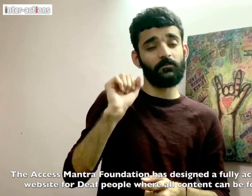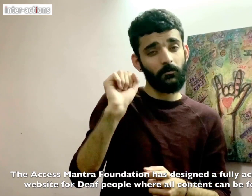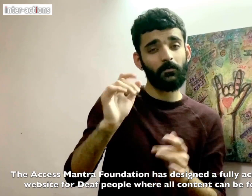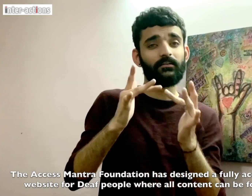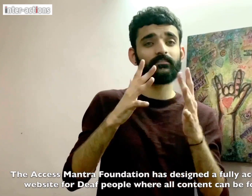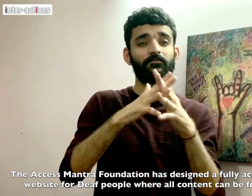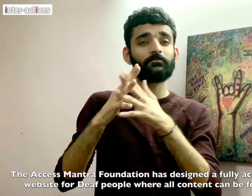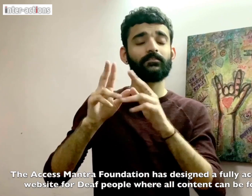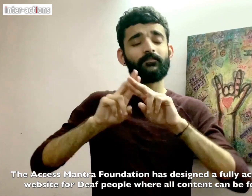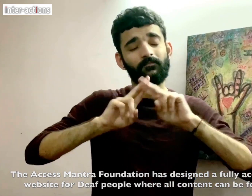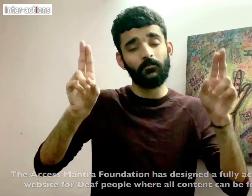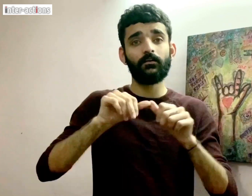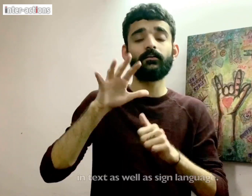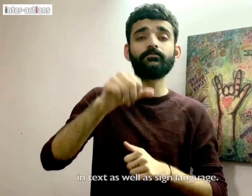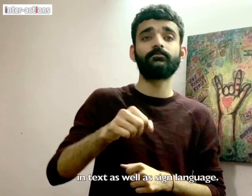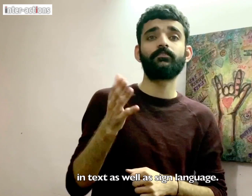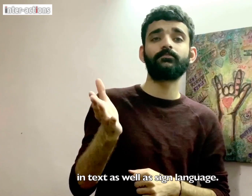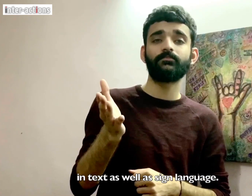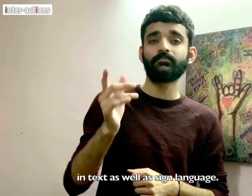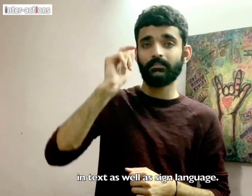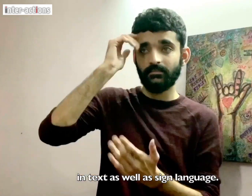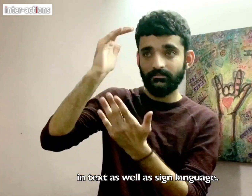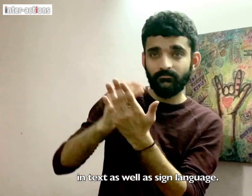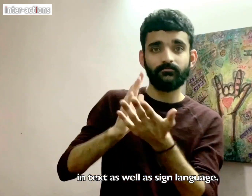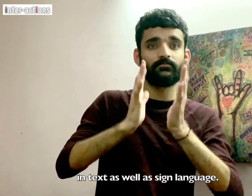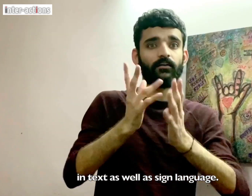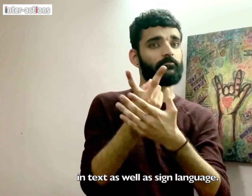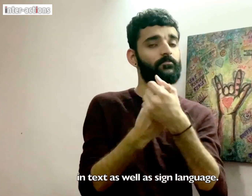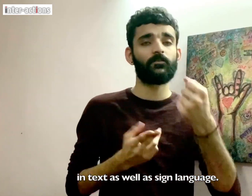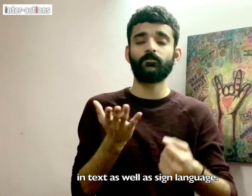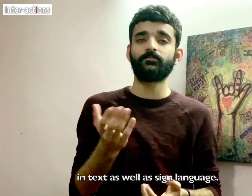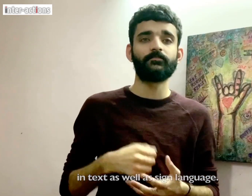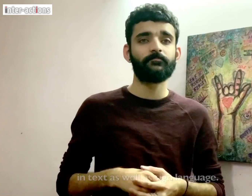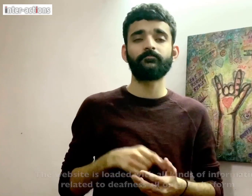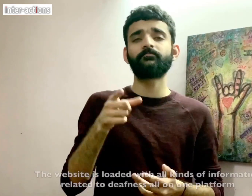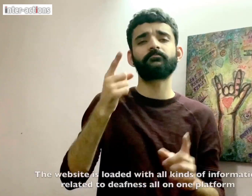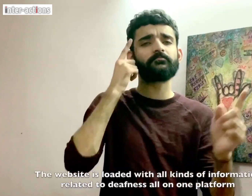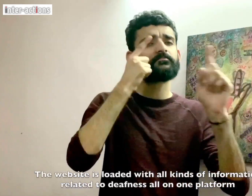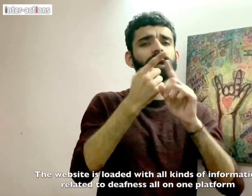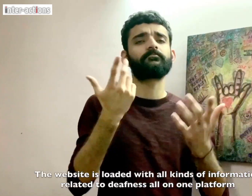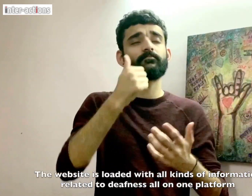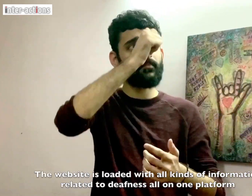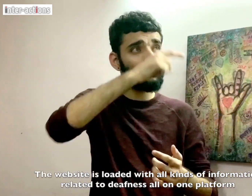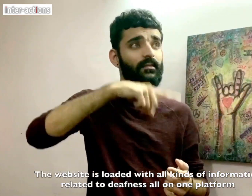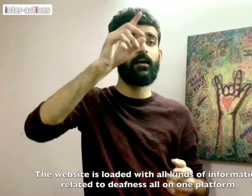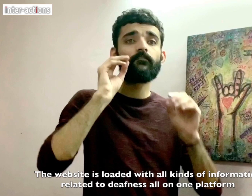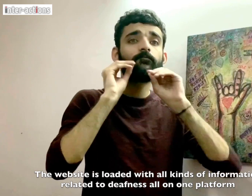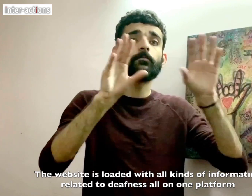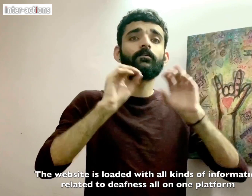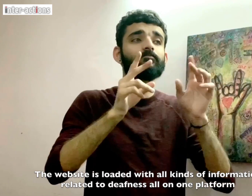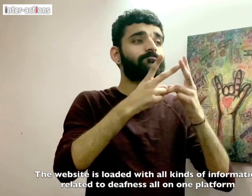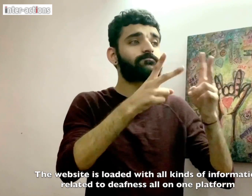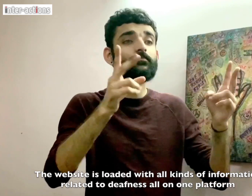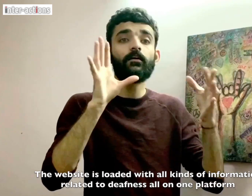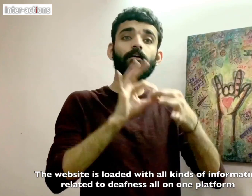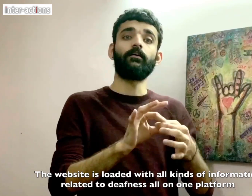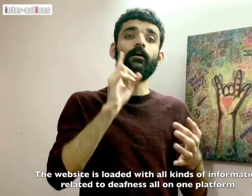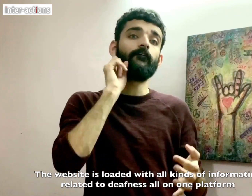deaf people where all content can be found in text as well as sign language. The website is loaded with all kinds of information related to deafness all on